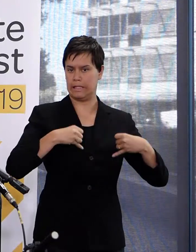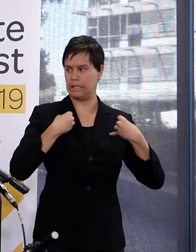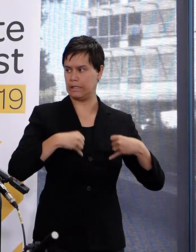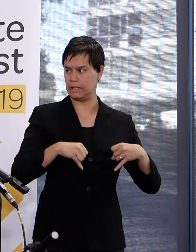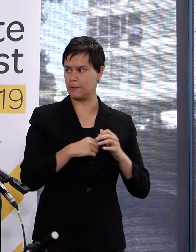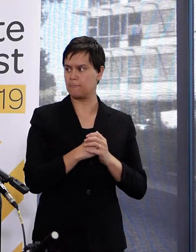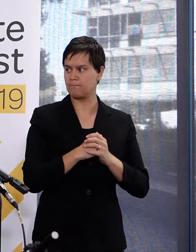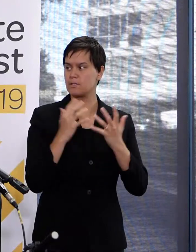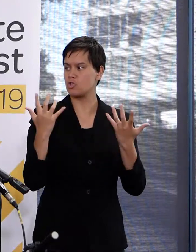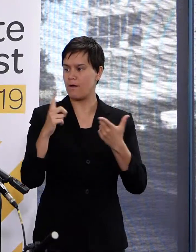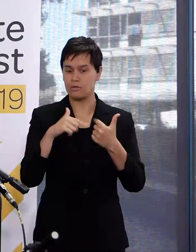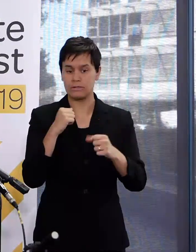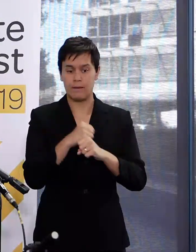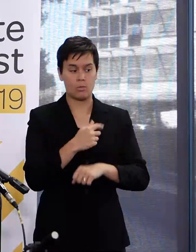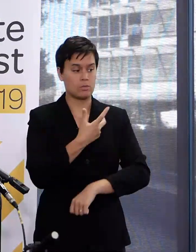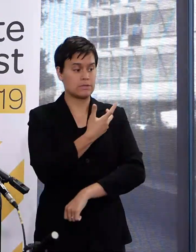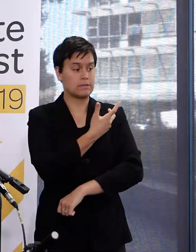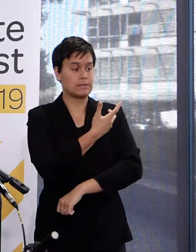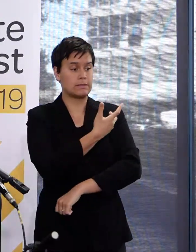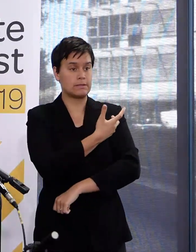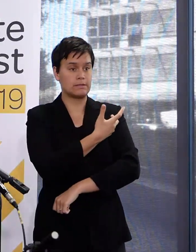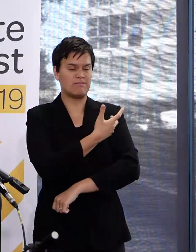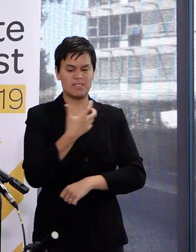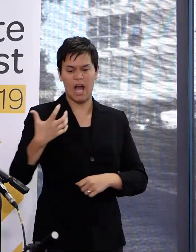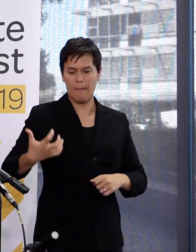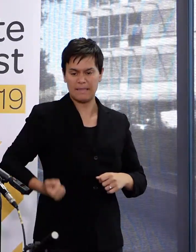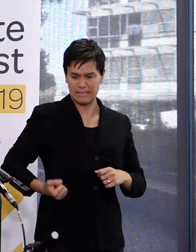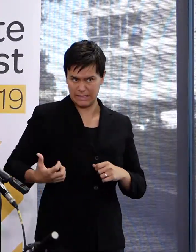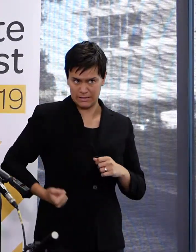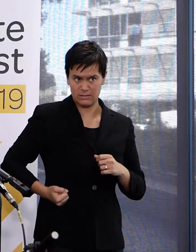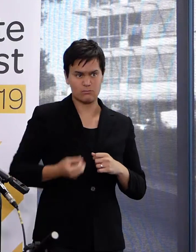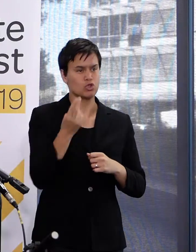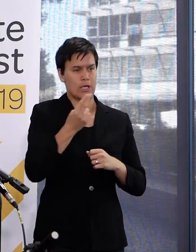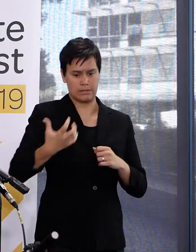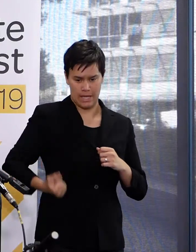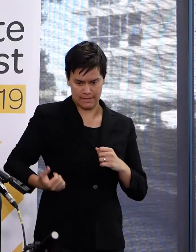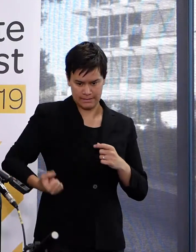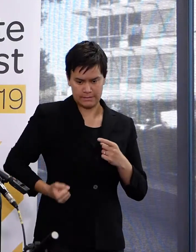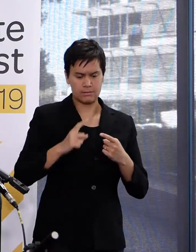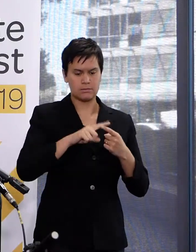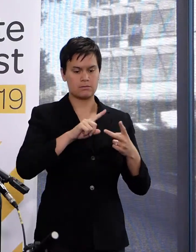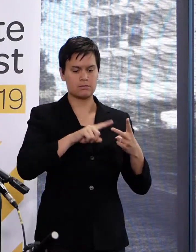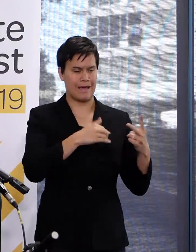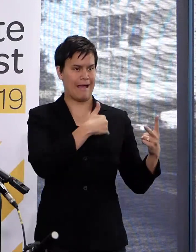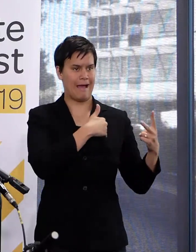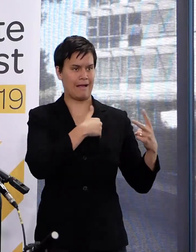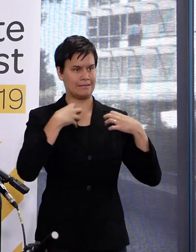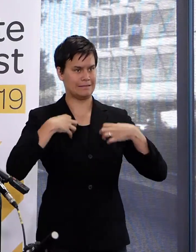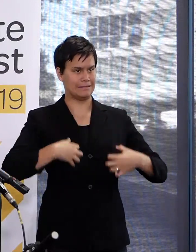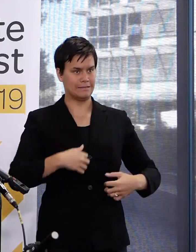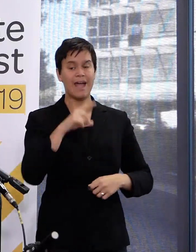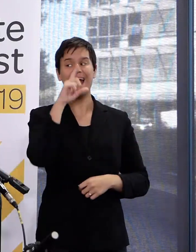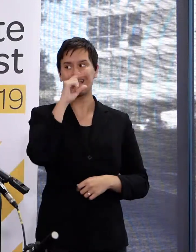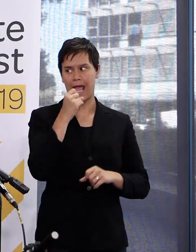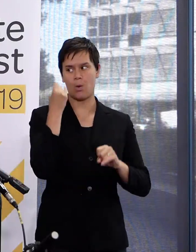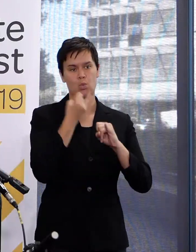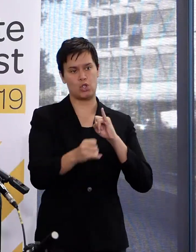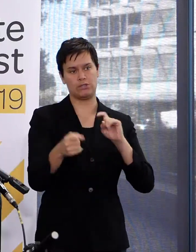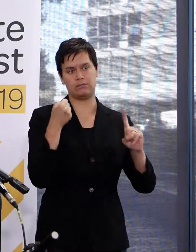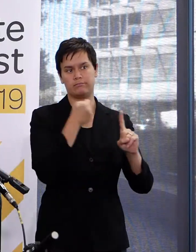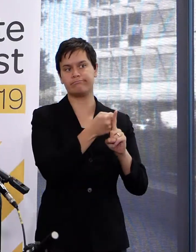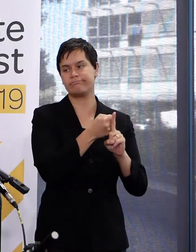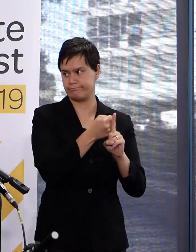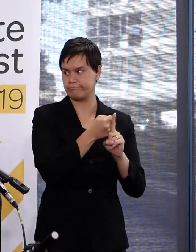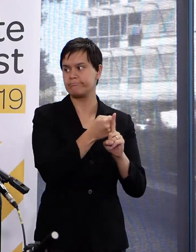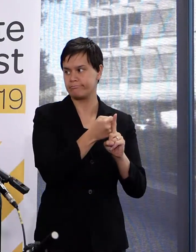like diabetes, respiratory diseases, heart disease. And one of the things that's really clear is that there is a very